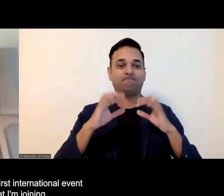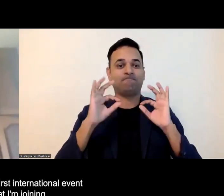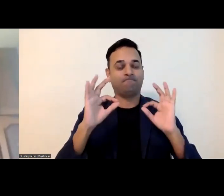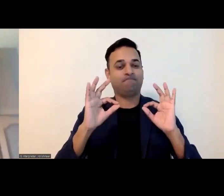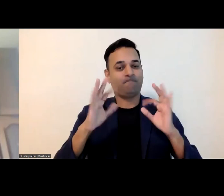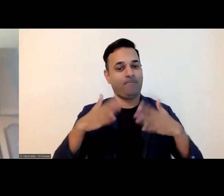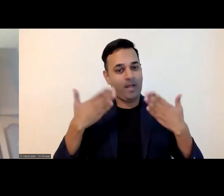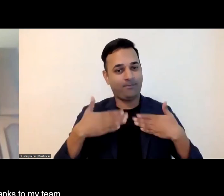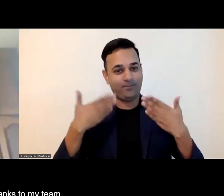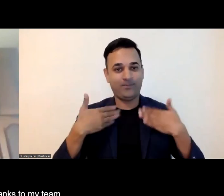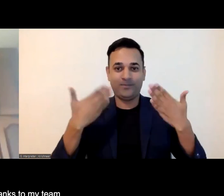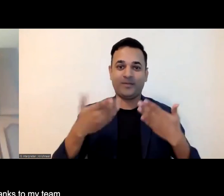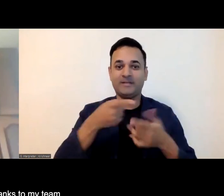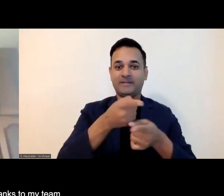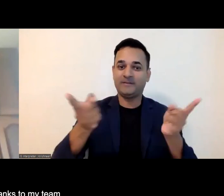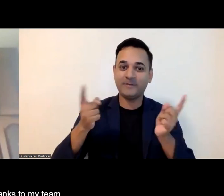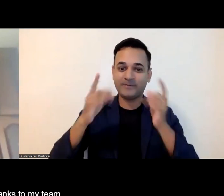where I joining. So